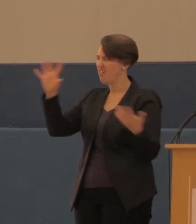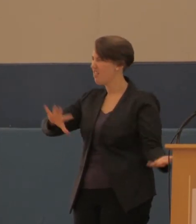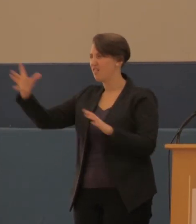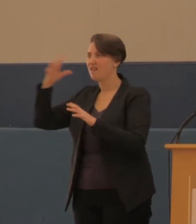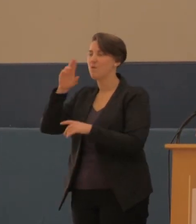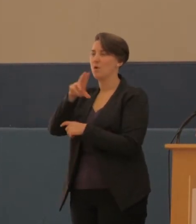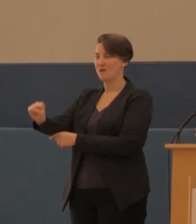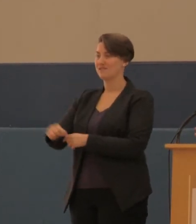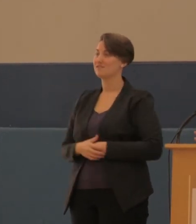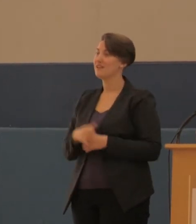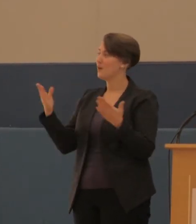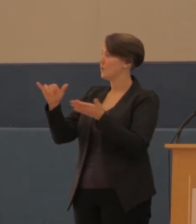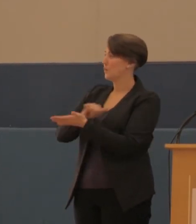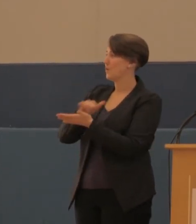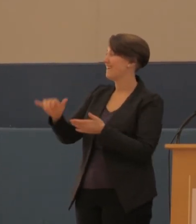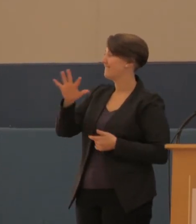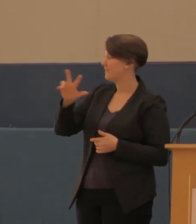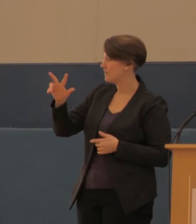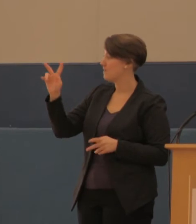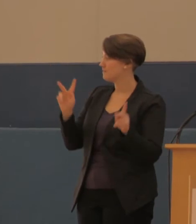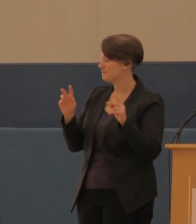In New York alone, 53% of the